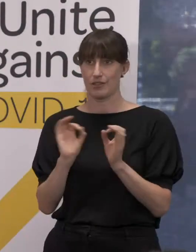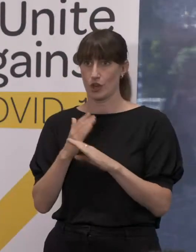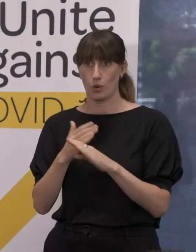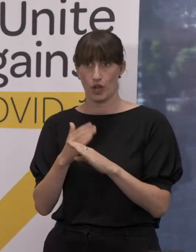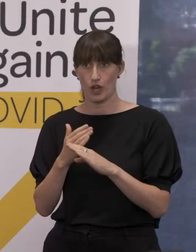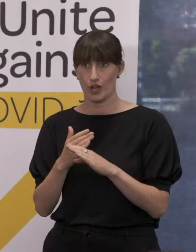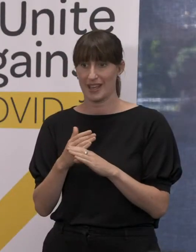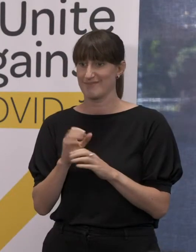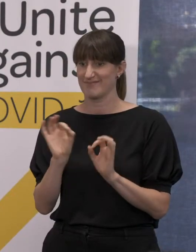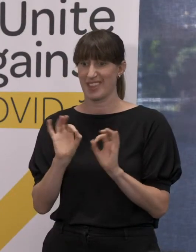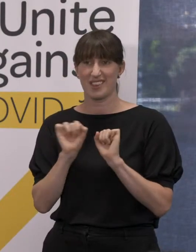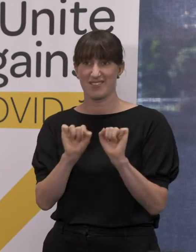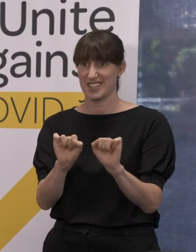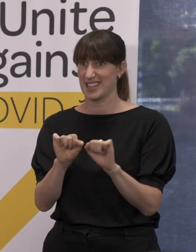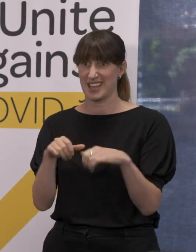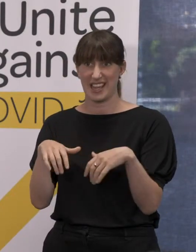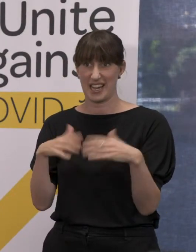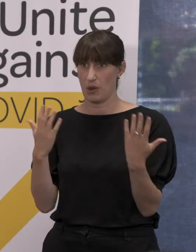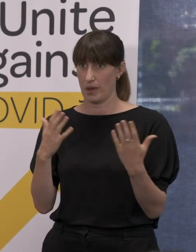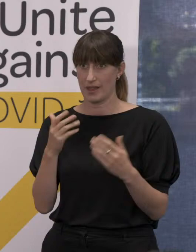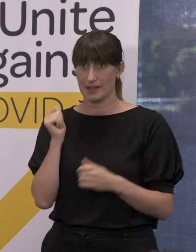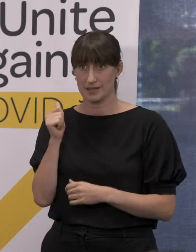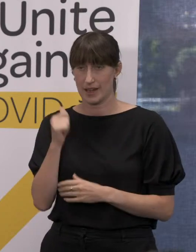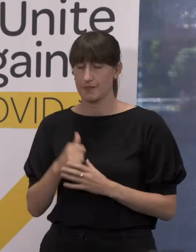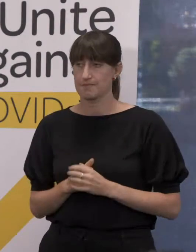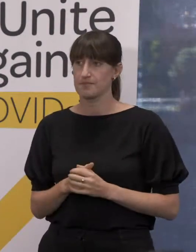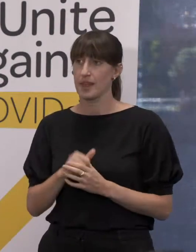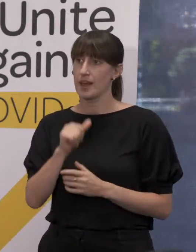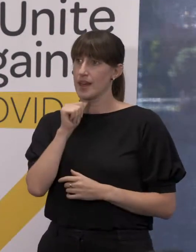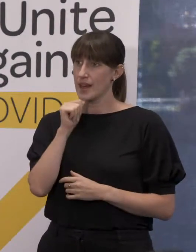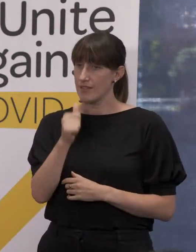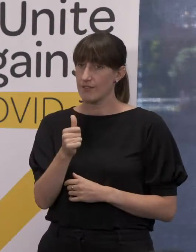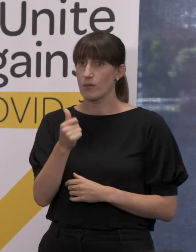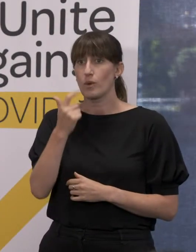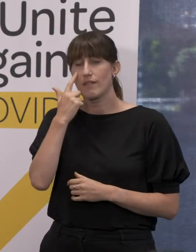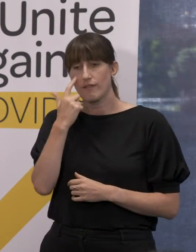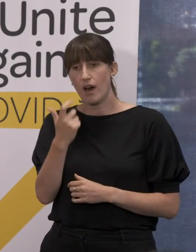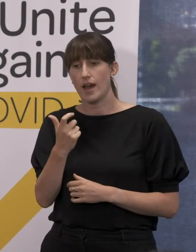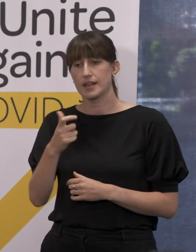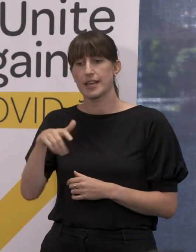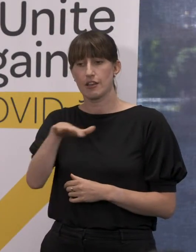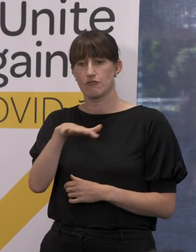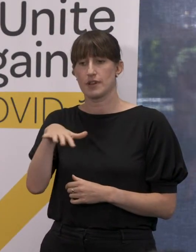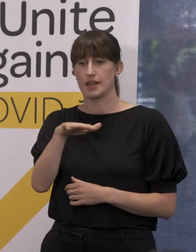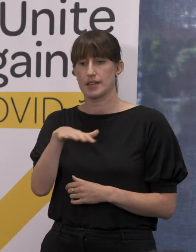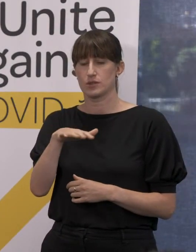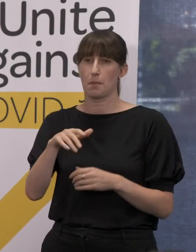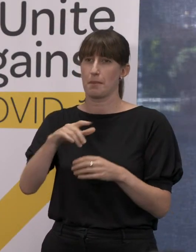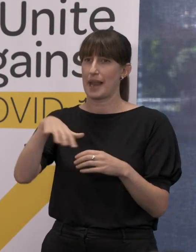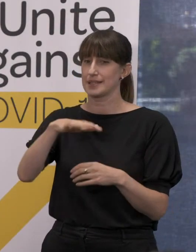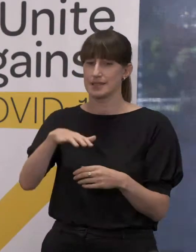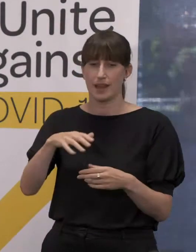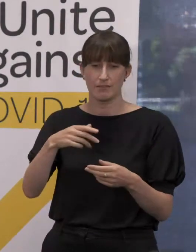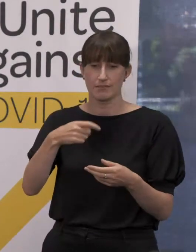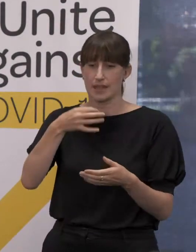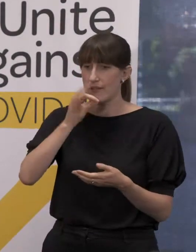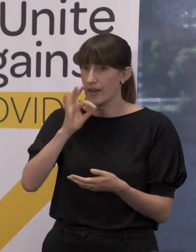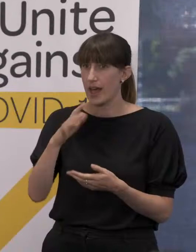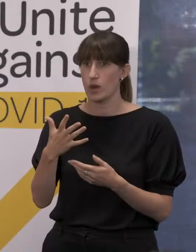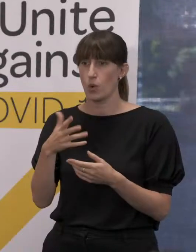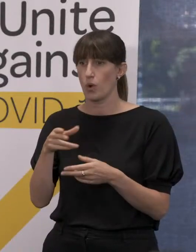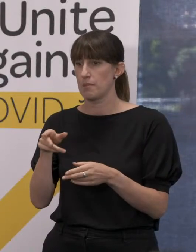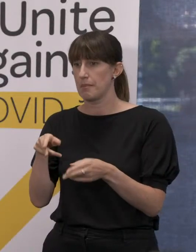yesterday. If and when locations of interest are identified, we will notify those, including on the